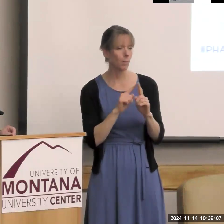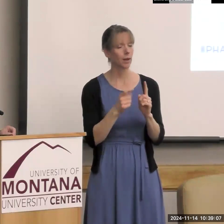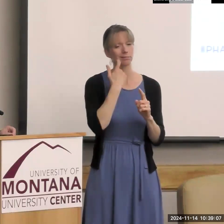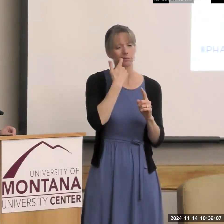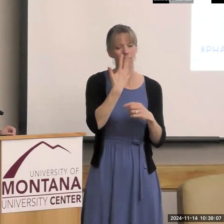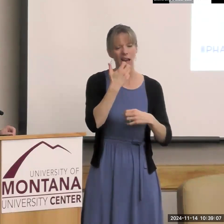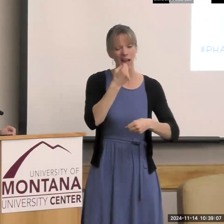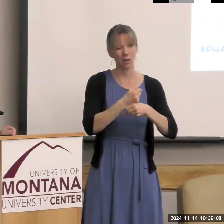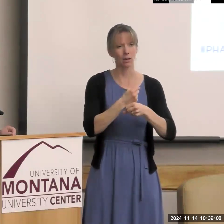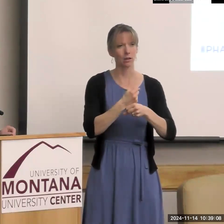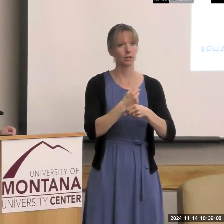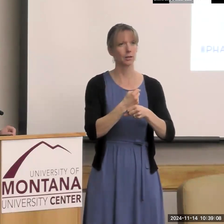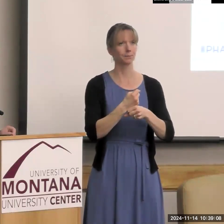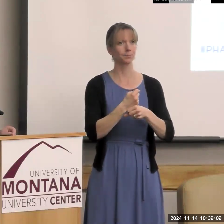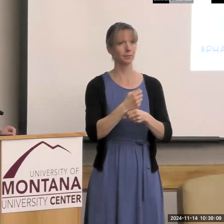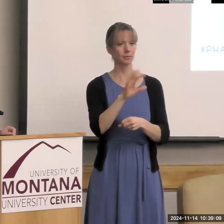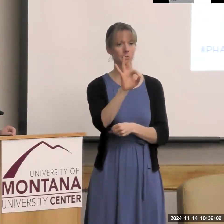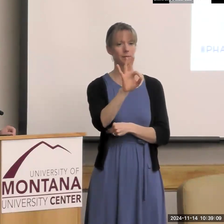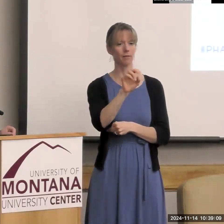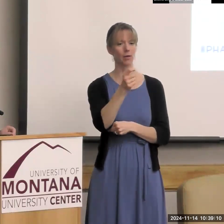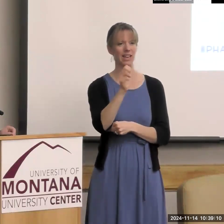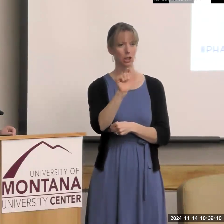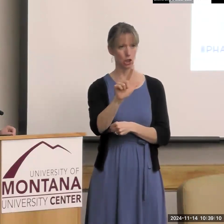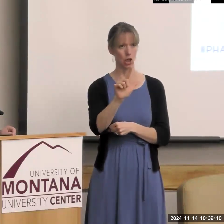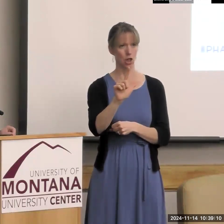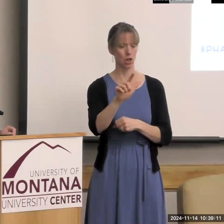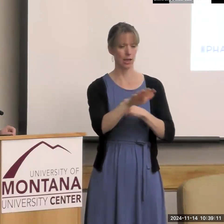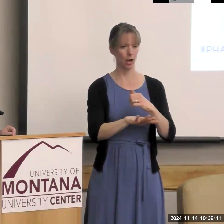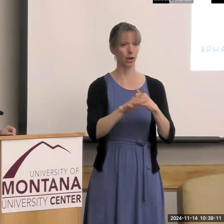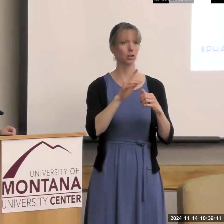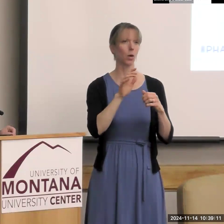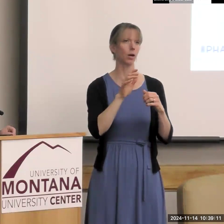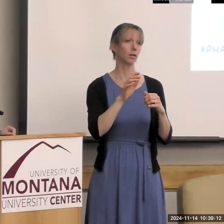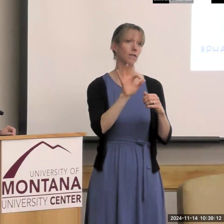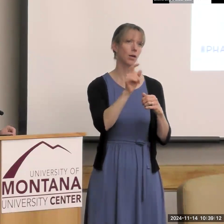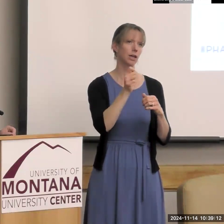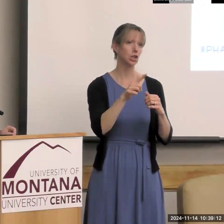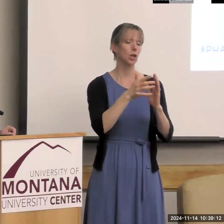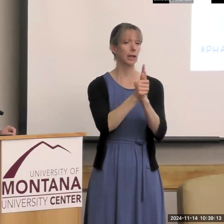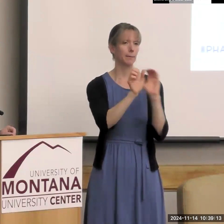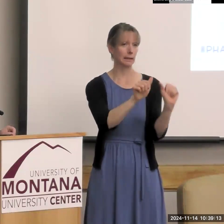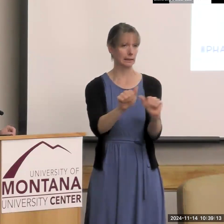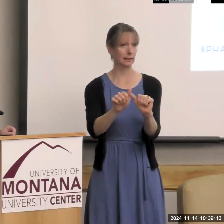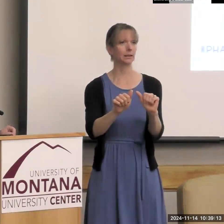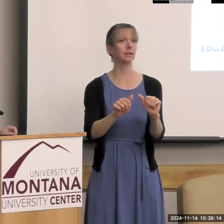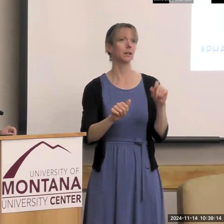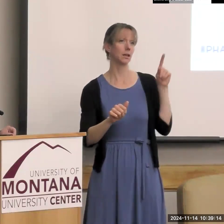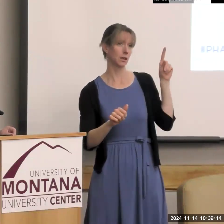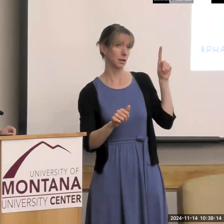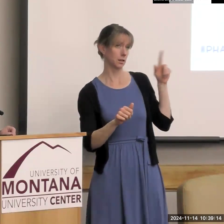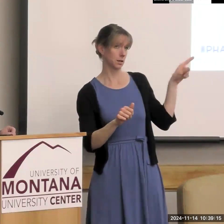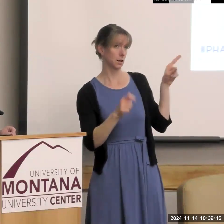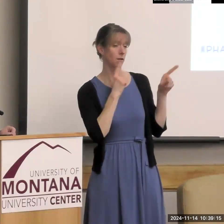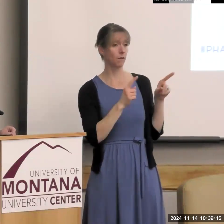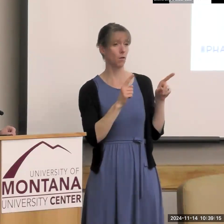years, talking about foundational areas and foundational capabilities. And if you take a look at those foundational capabilities of